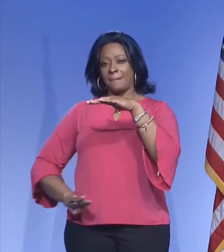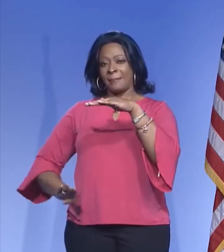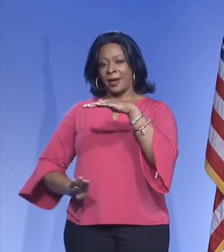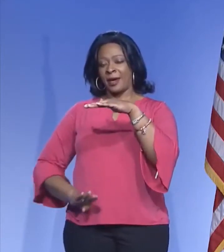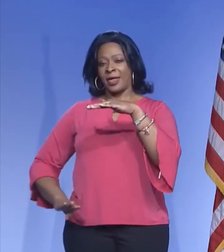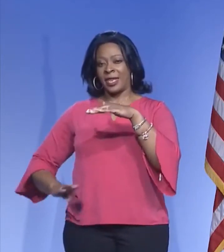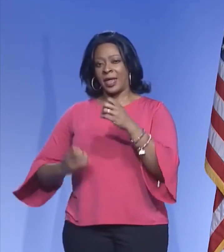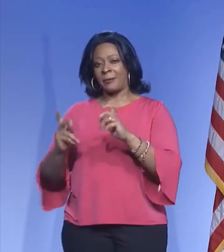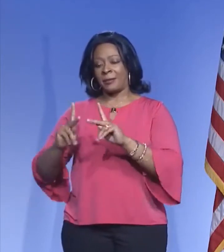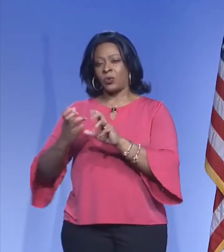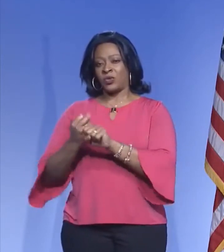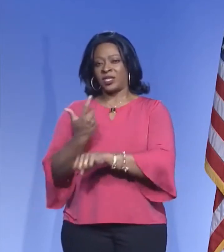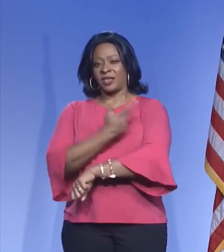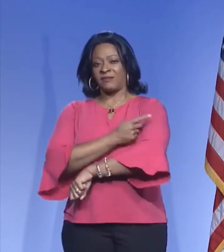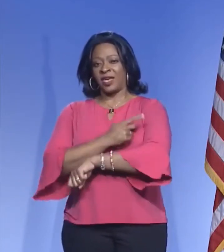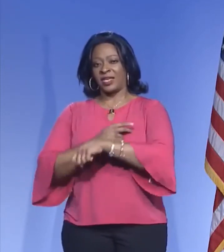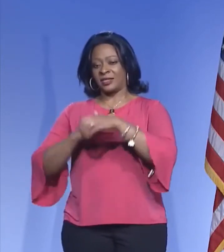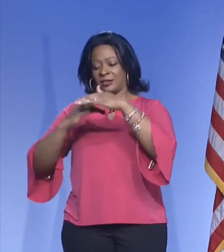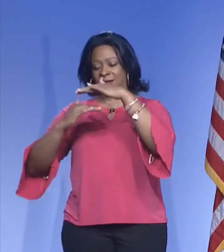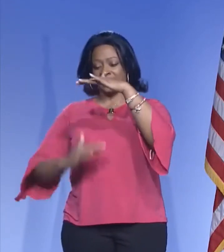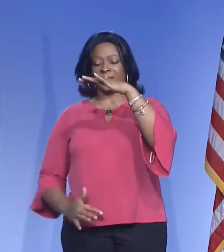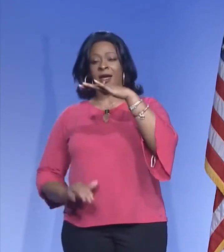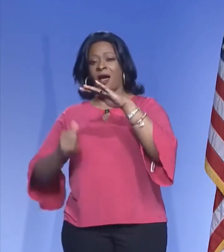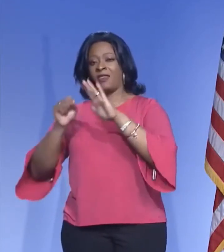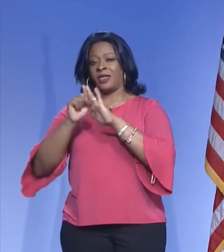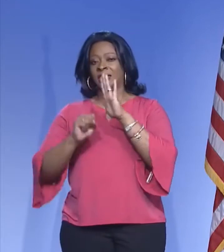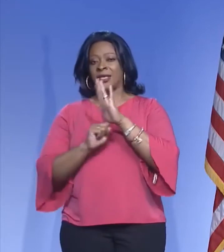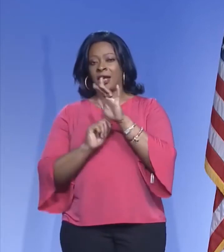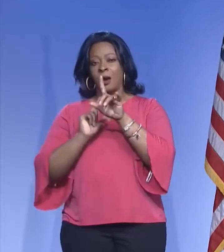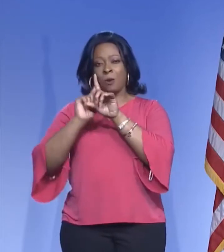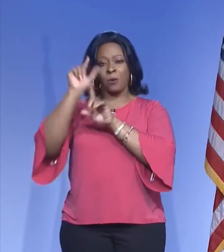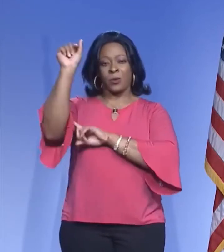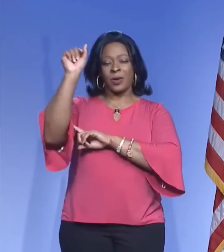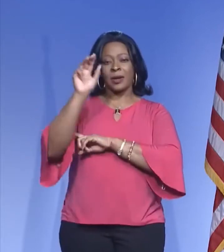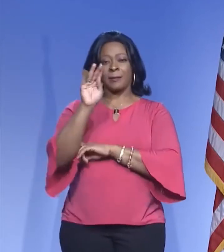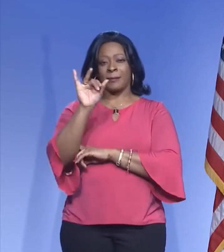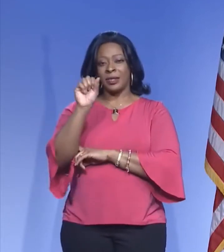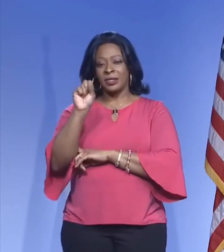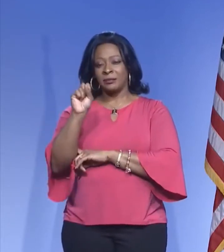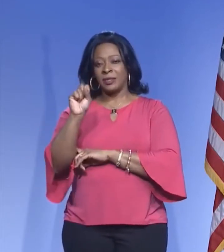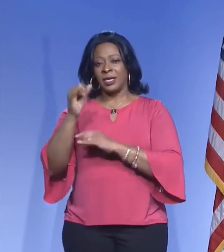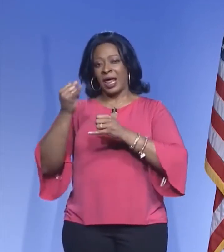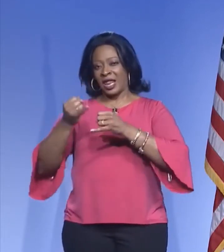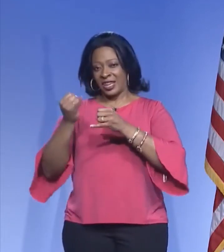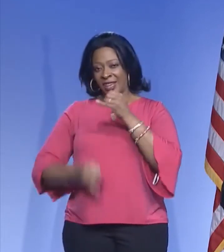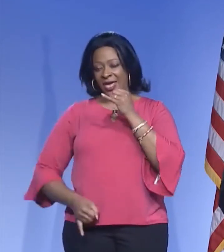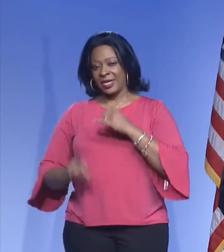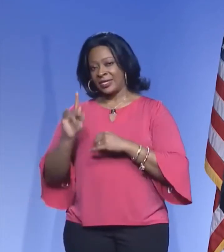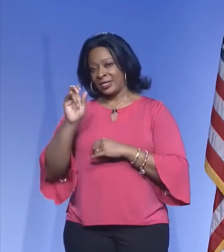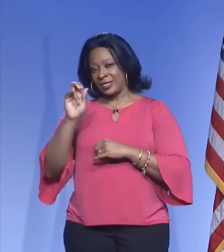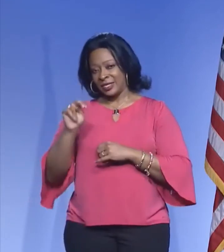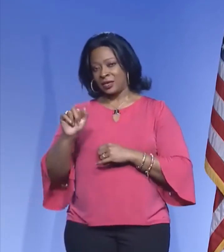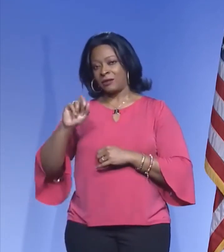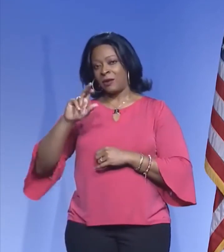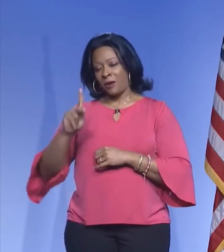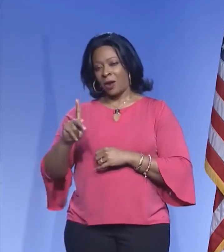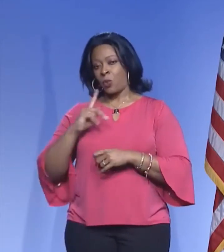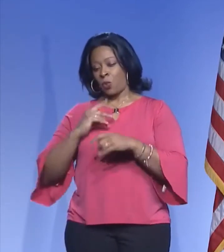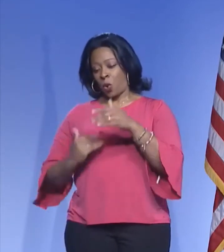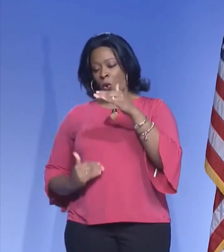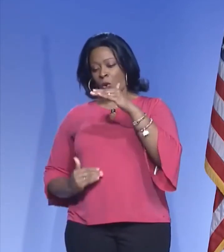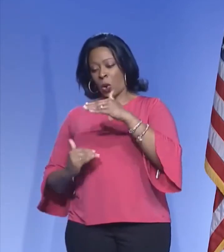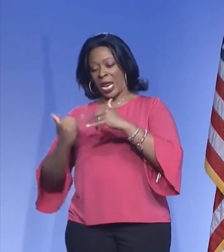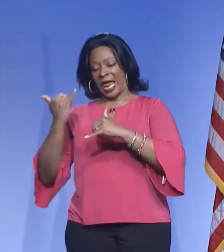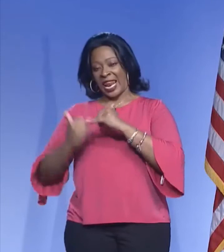people are getting vaccinated in comparison to other states. It says that Mississippi ranks last and Tennessee and Arkansas are pretty close to that.